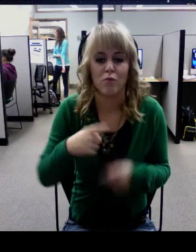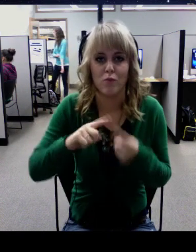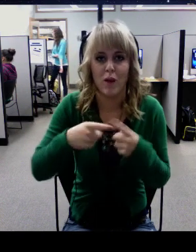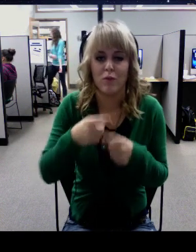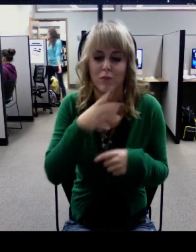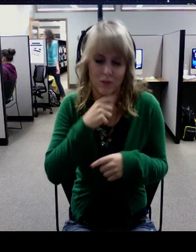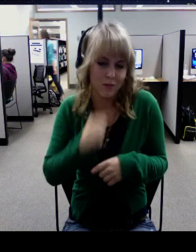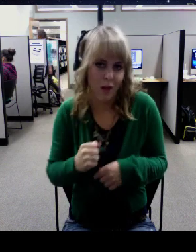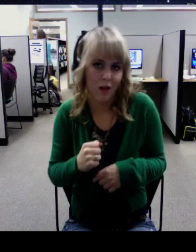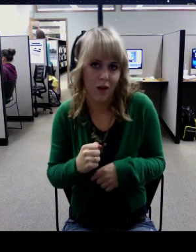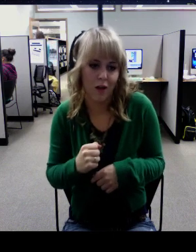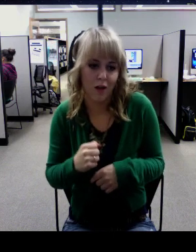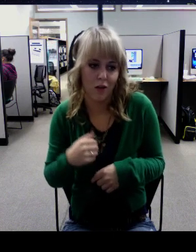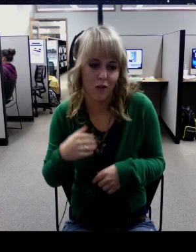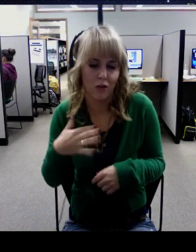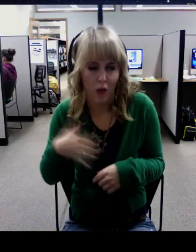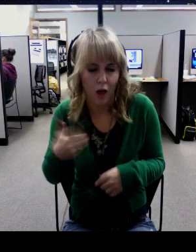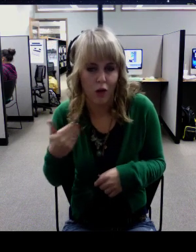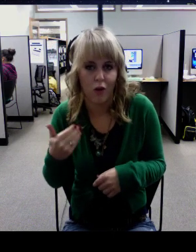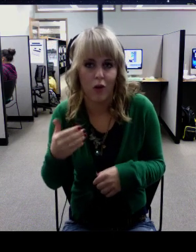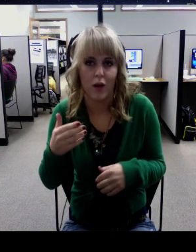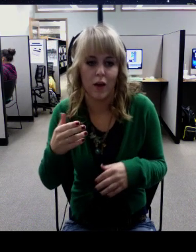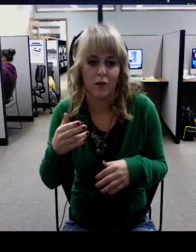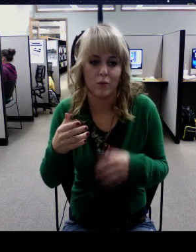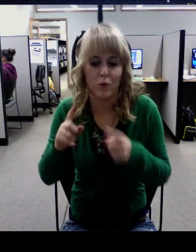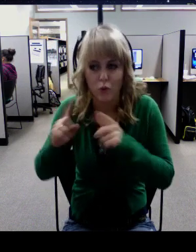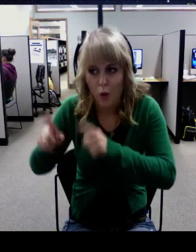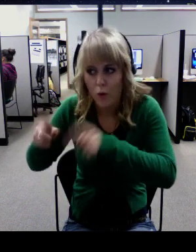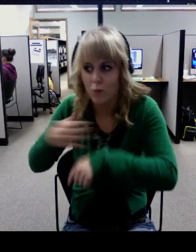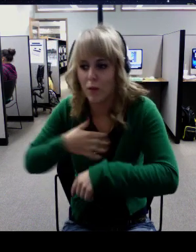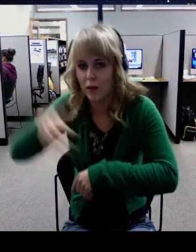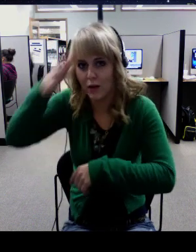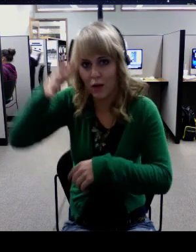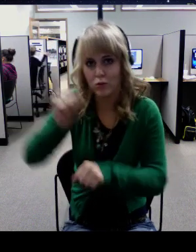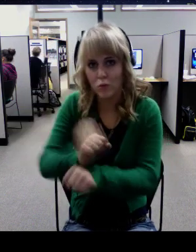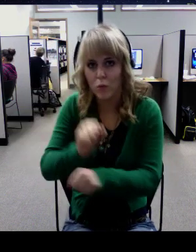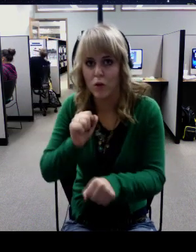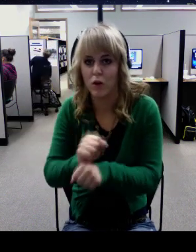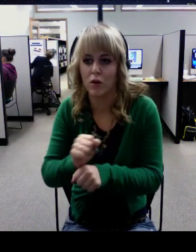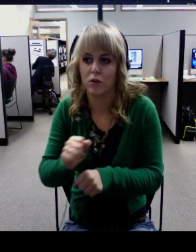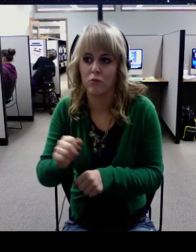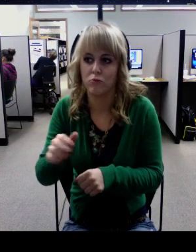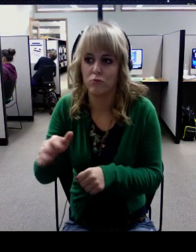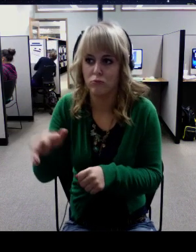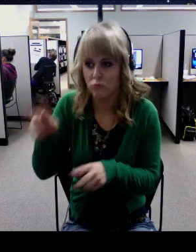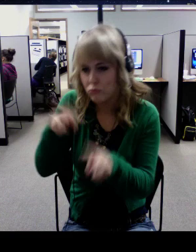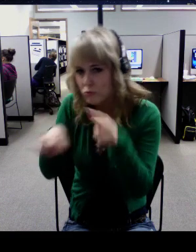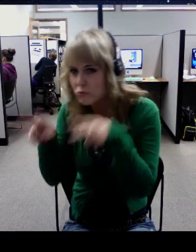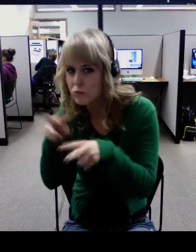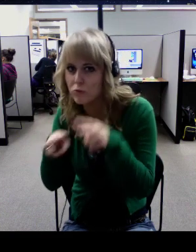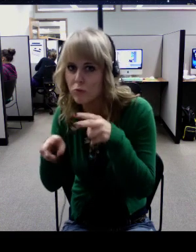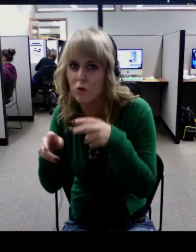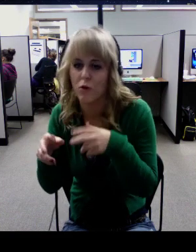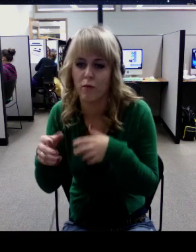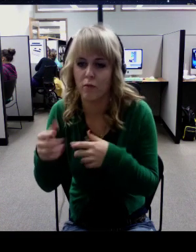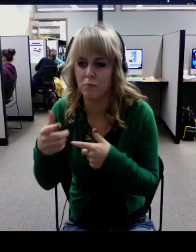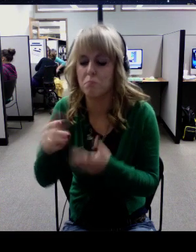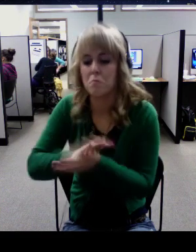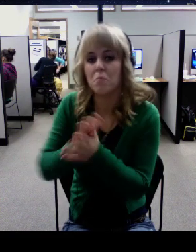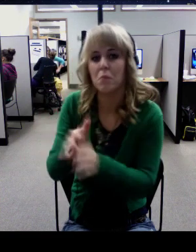checks by numbers, and I got interested in accounting and the detailed work with numbers.